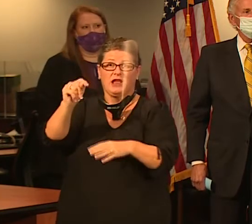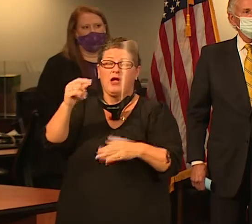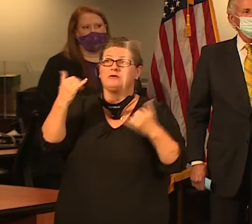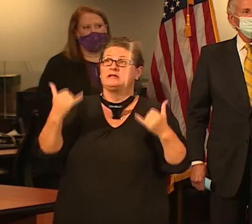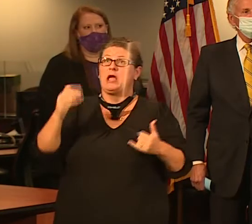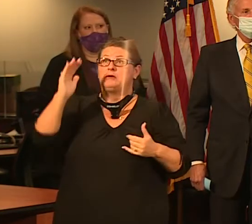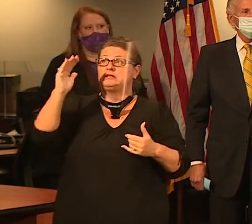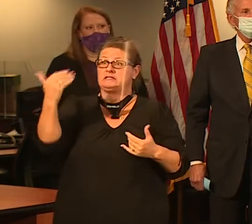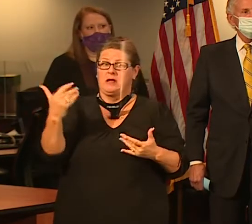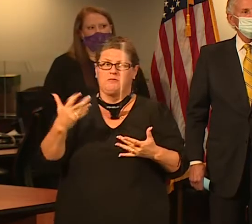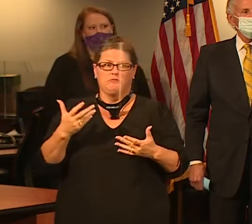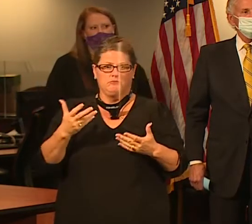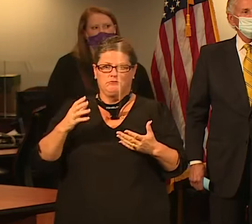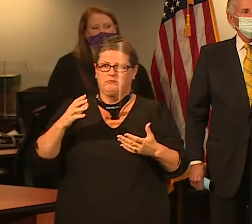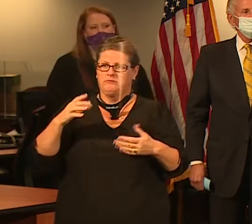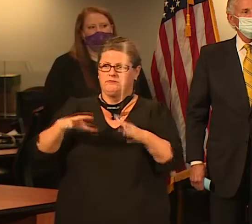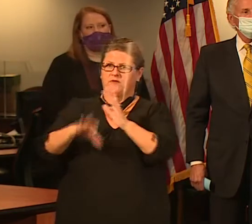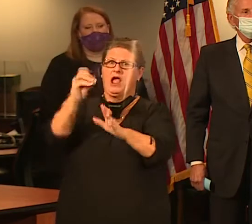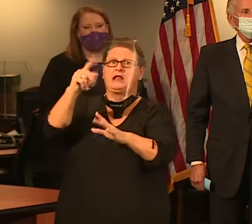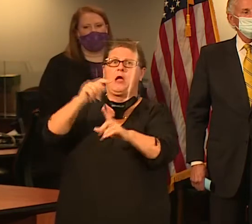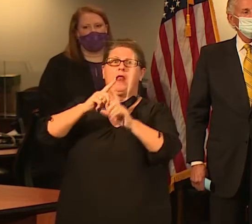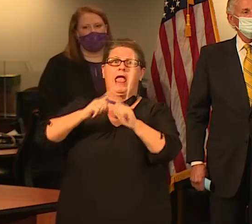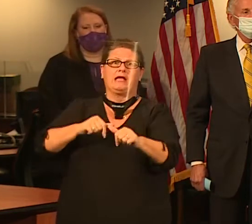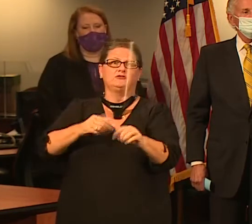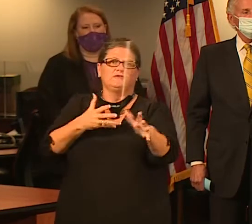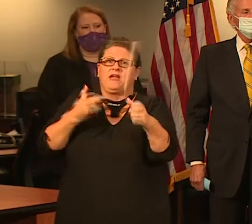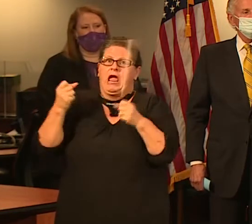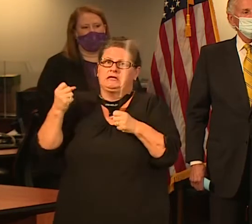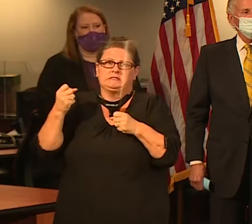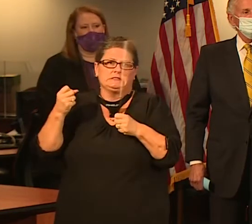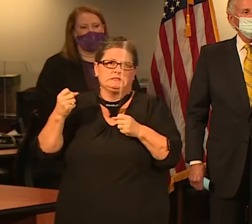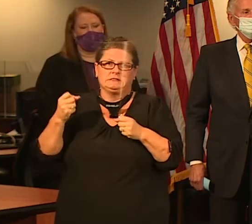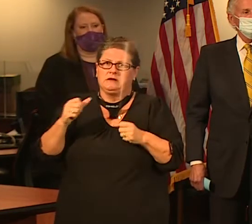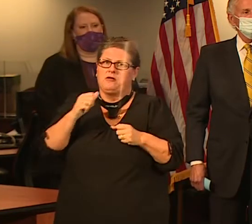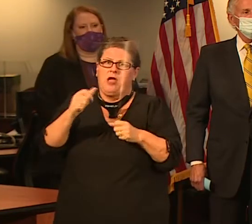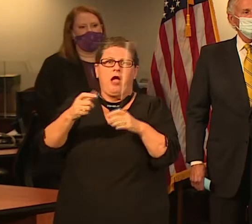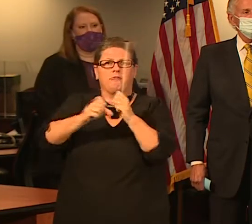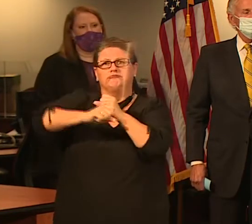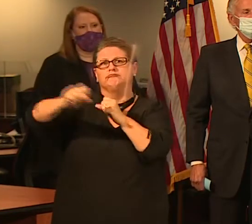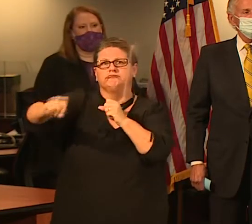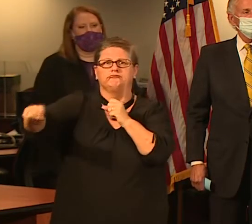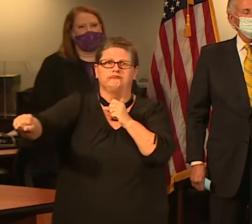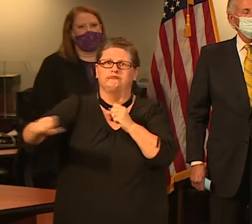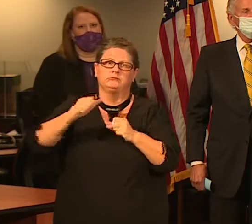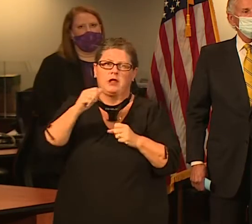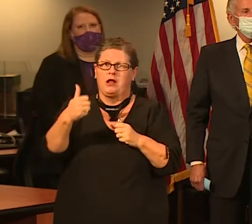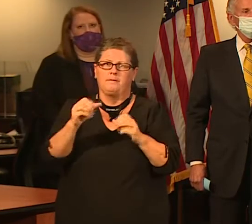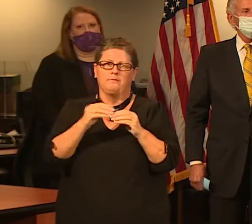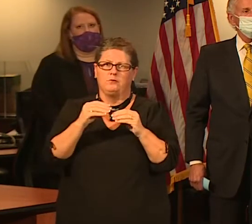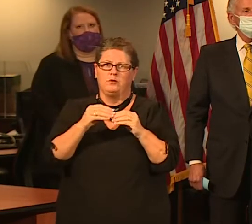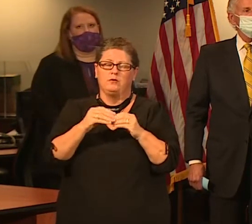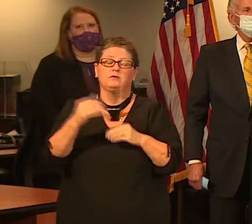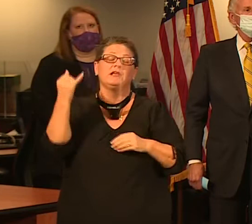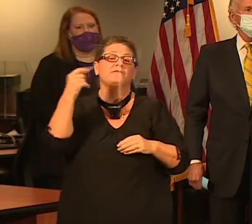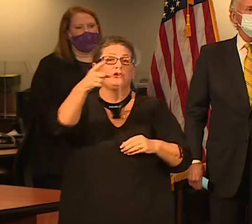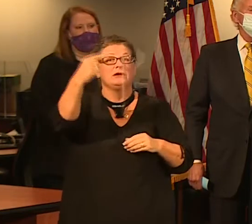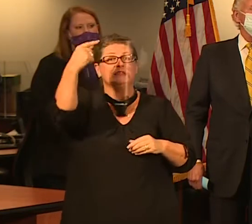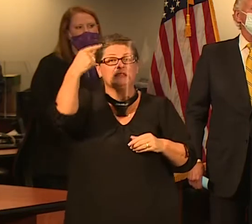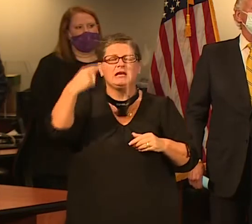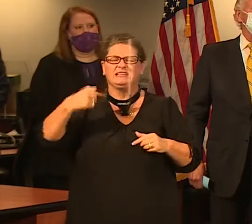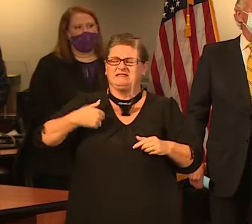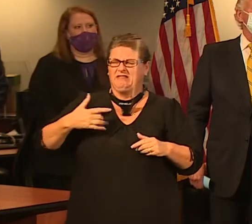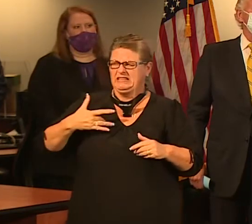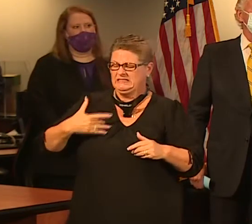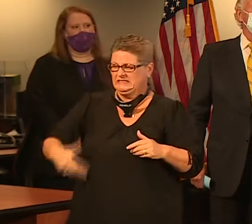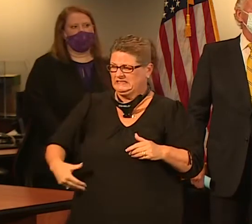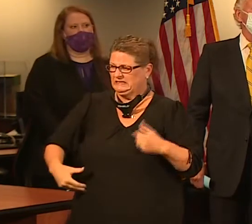results is becoming faster and faster as time goes on. We encourage anyone who thinks they should get tested